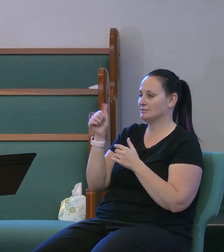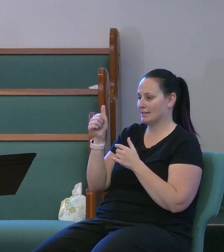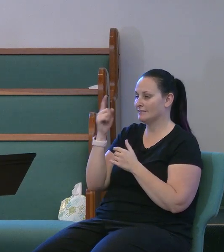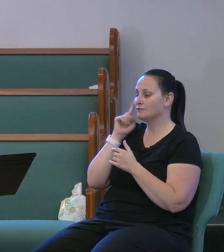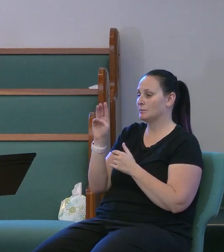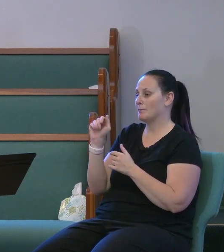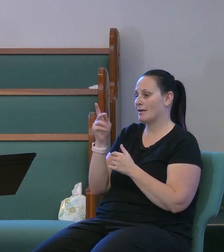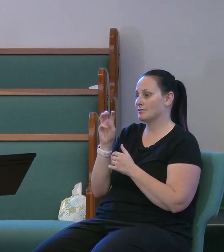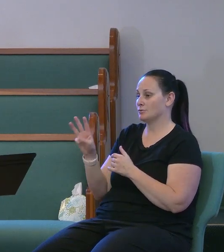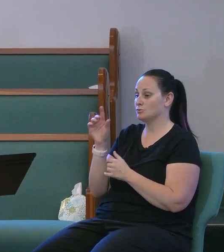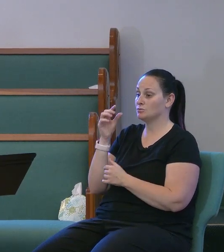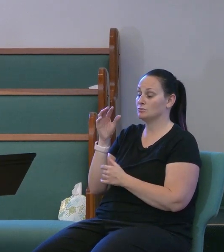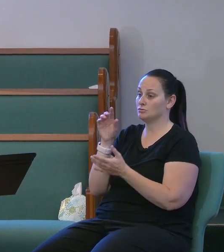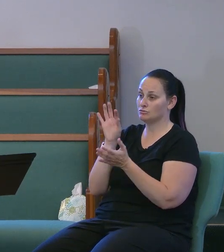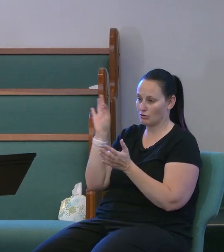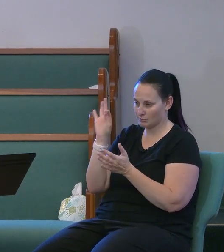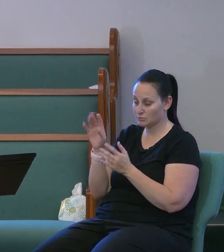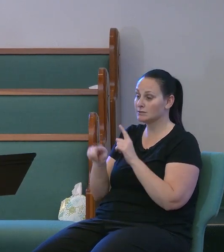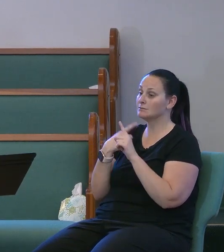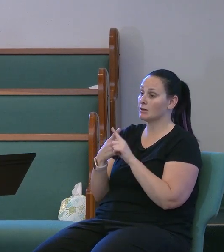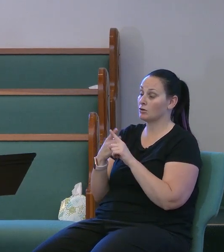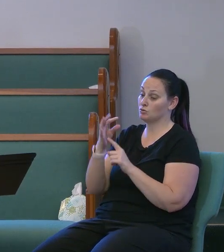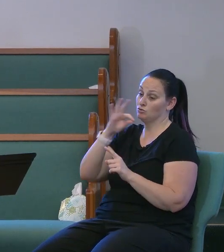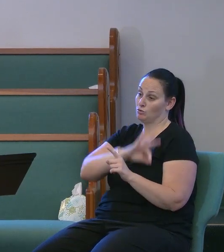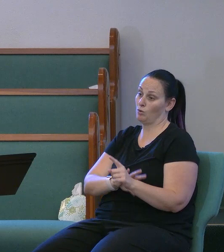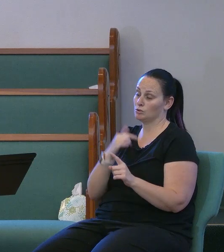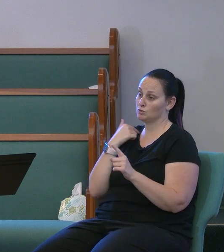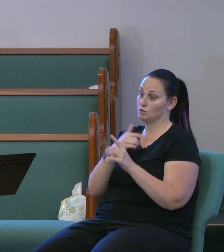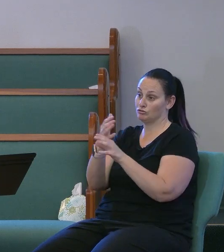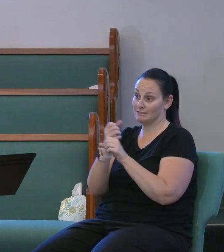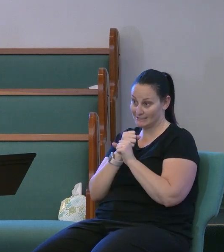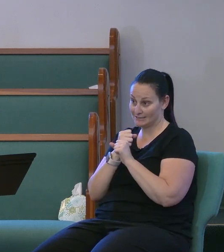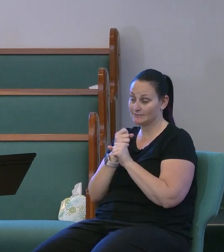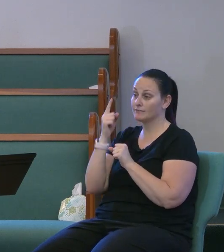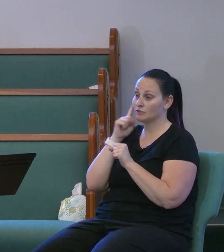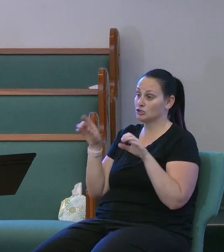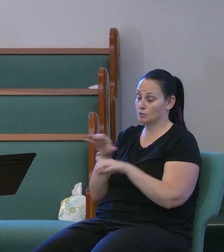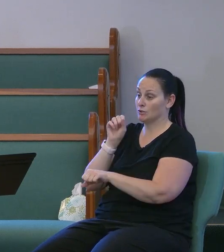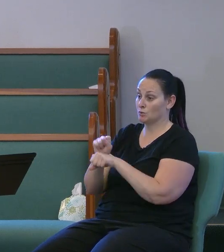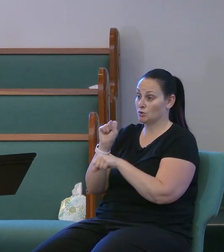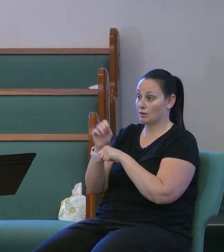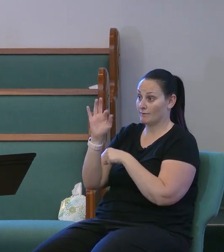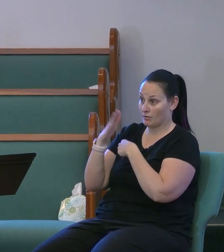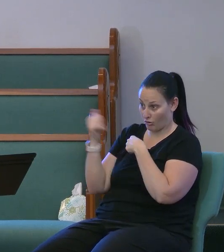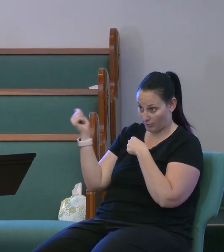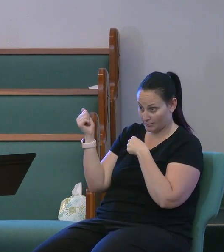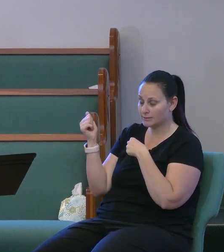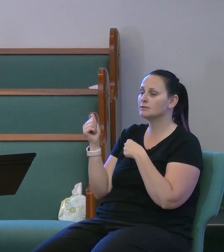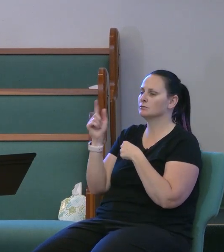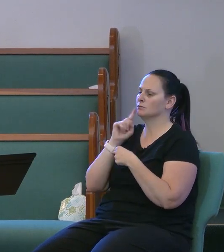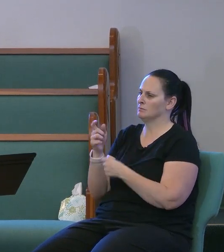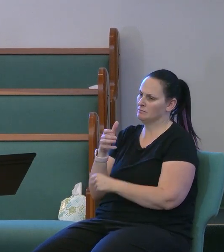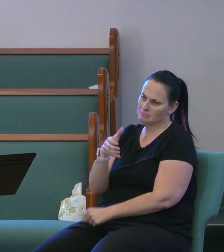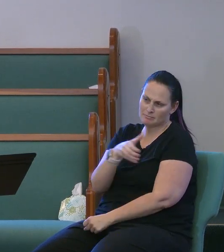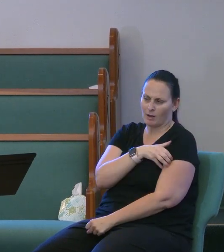Matthew's gospel. It is about rewards that we receive for doing the work of calling, and it is a very